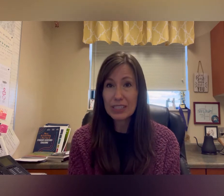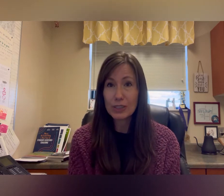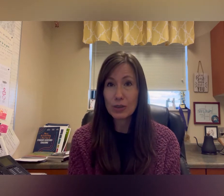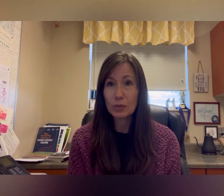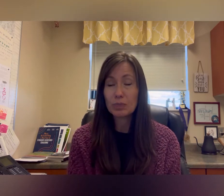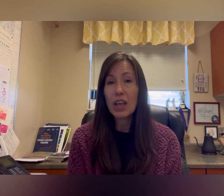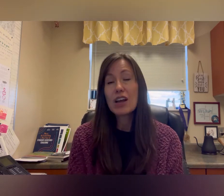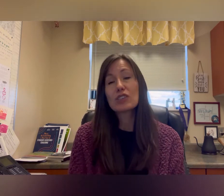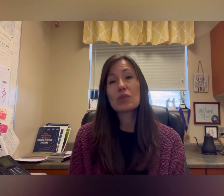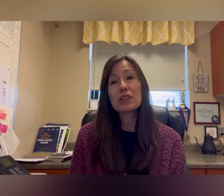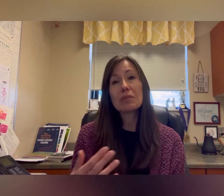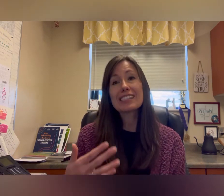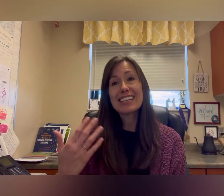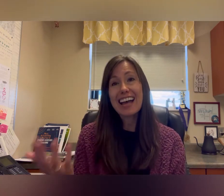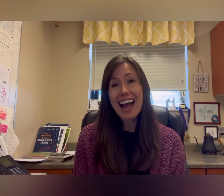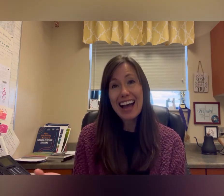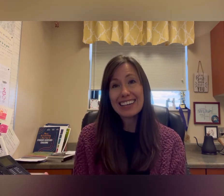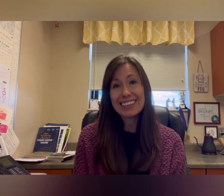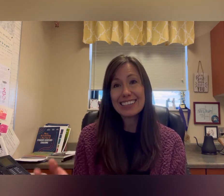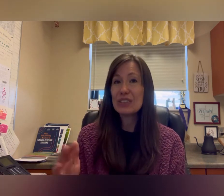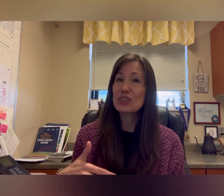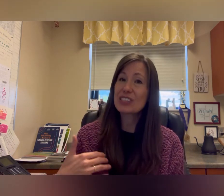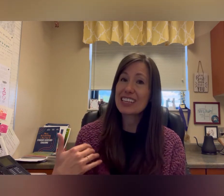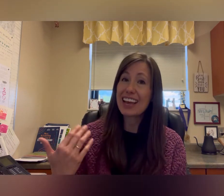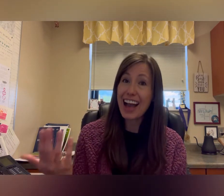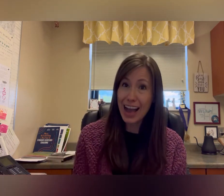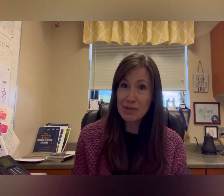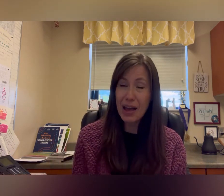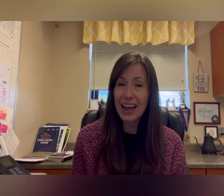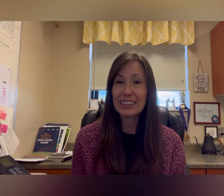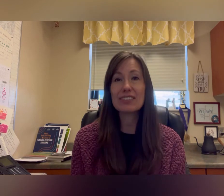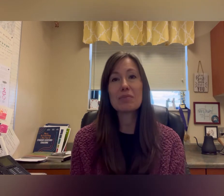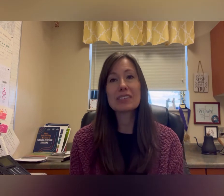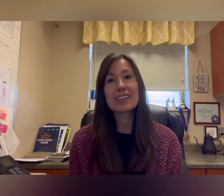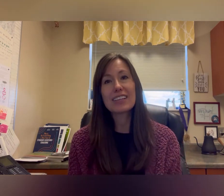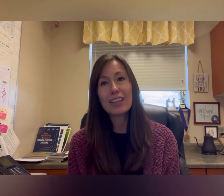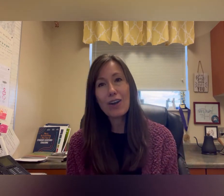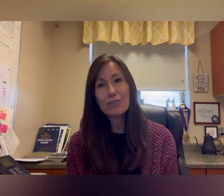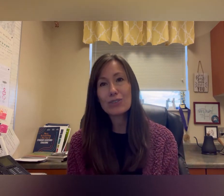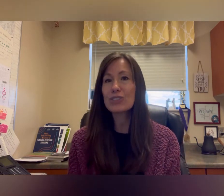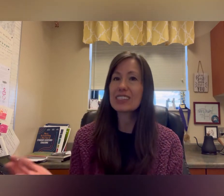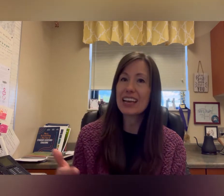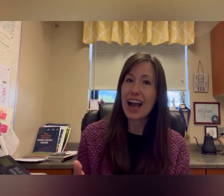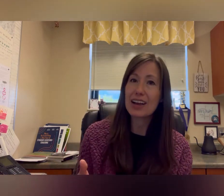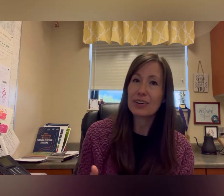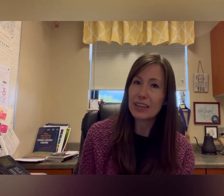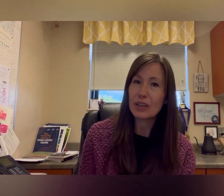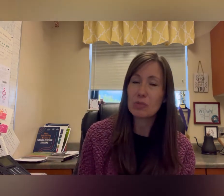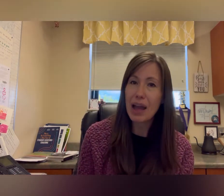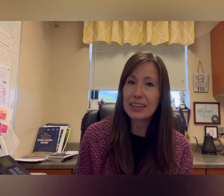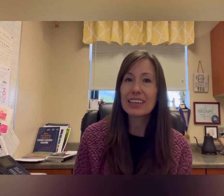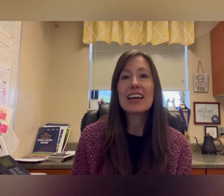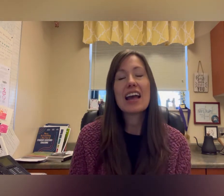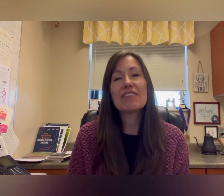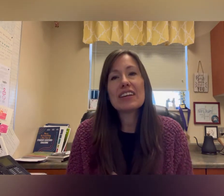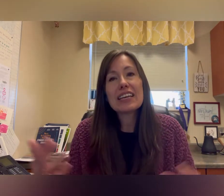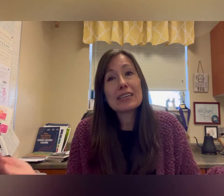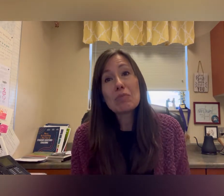you. So if someone says hi, you should say hi back. If someone says hello, you should say hi or hello back. If they say good